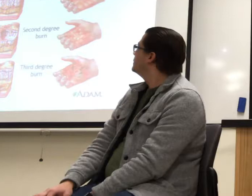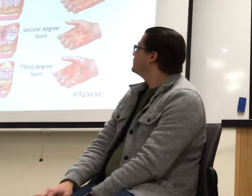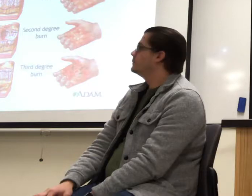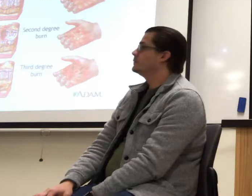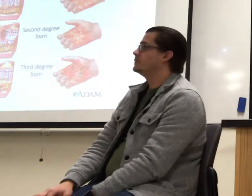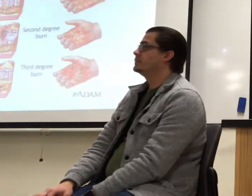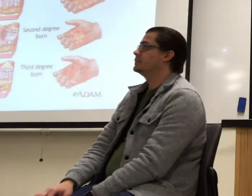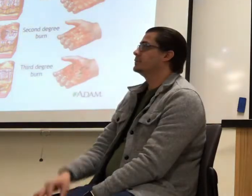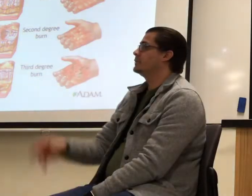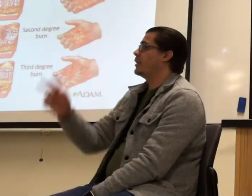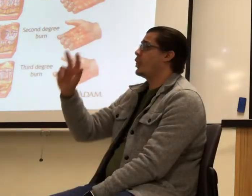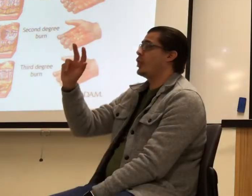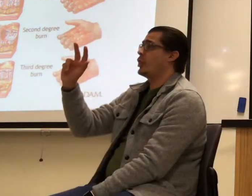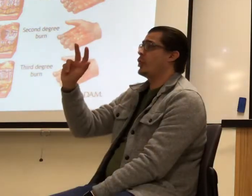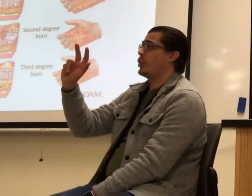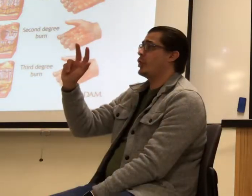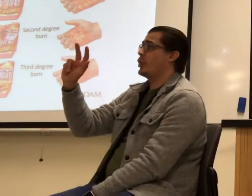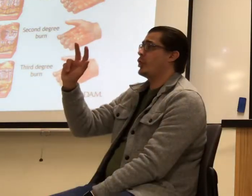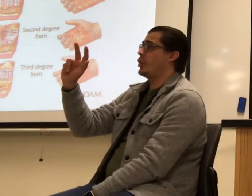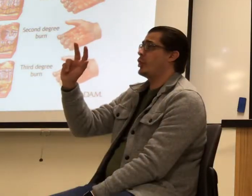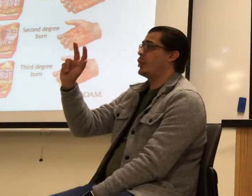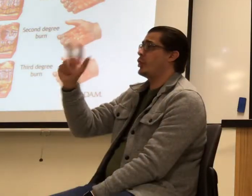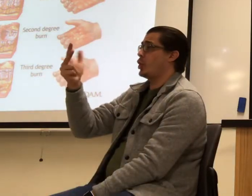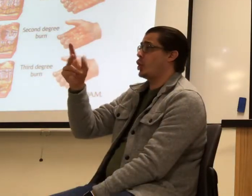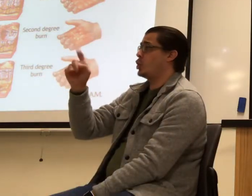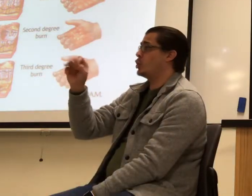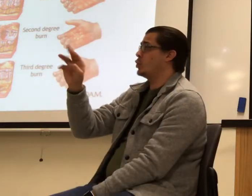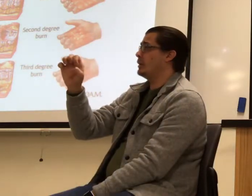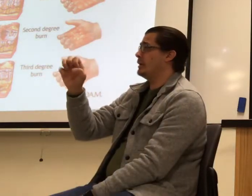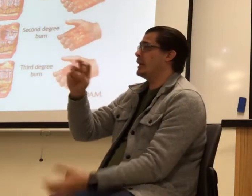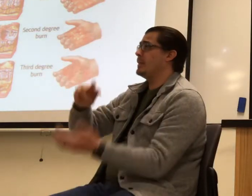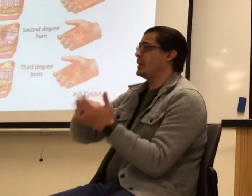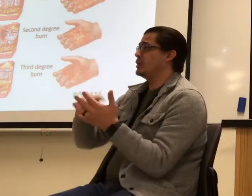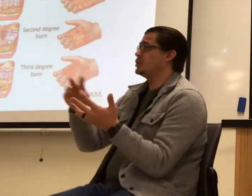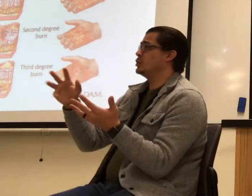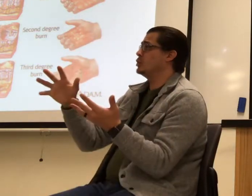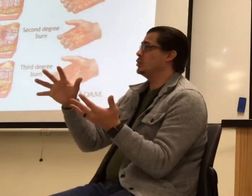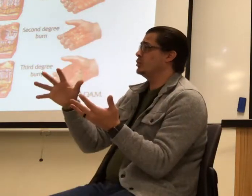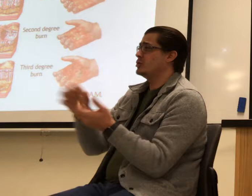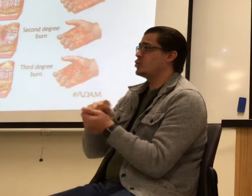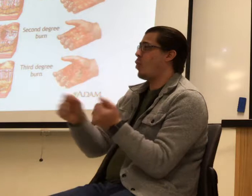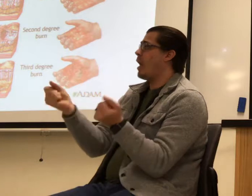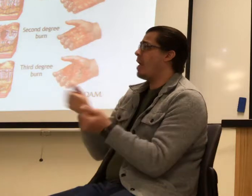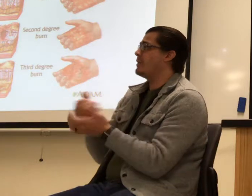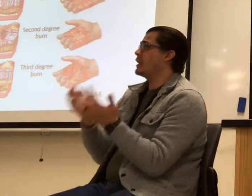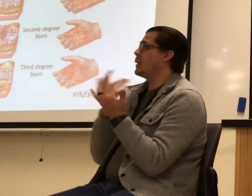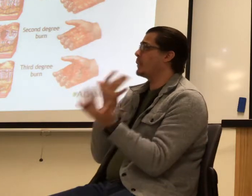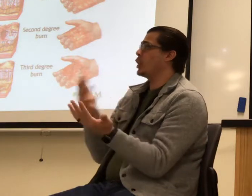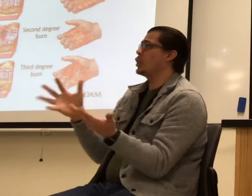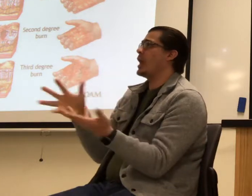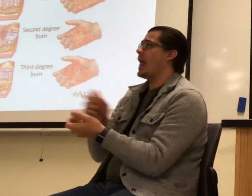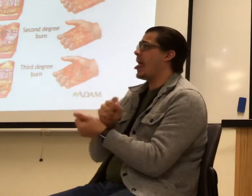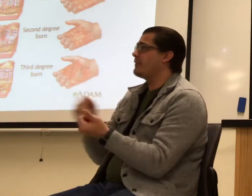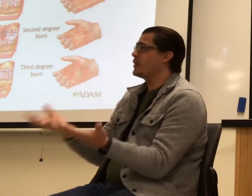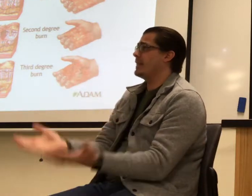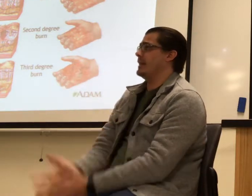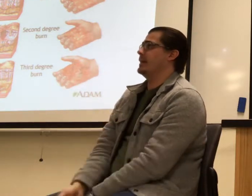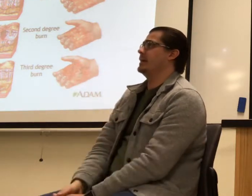Third degree is all three layers. The epidermis, plus the dermis, plus the